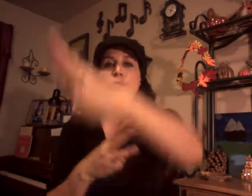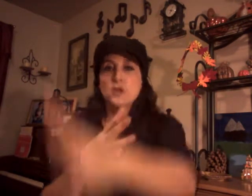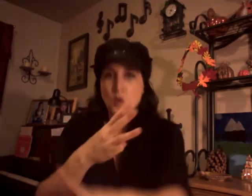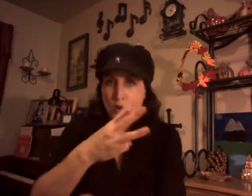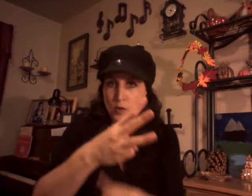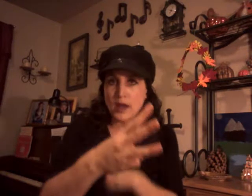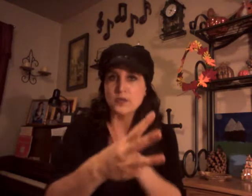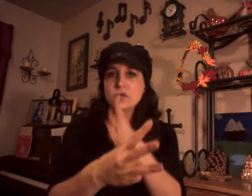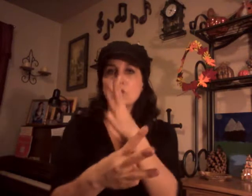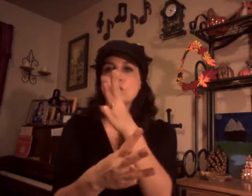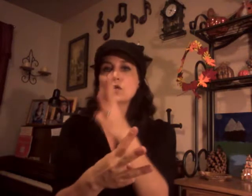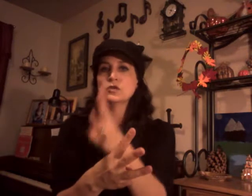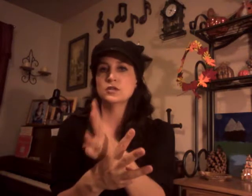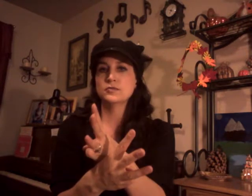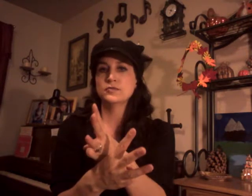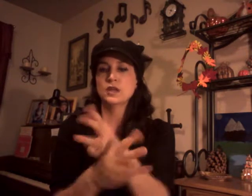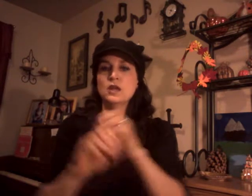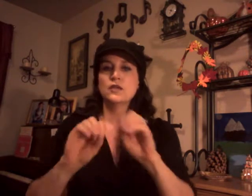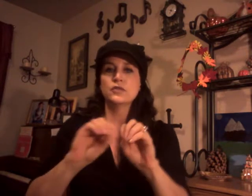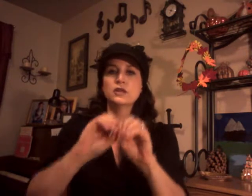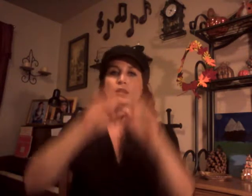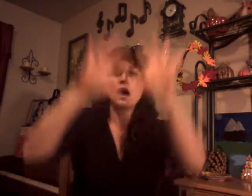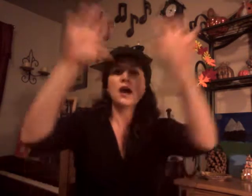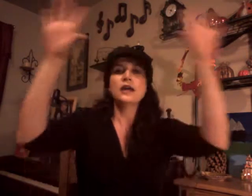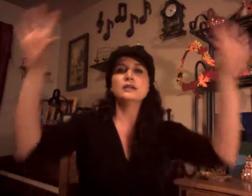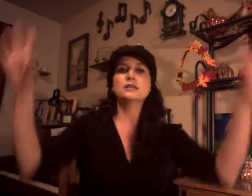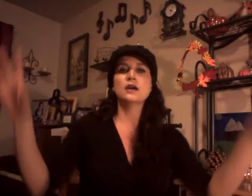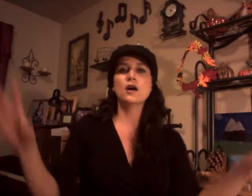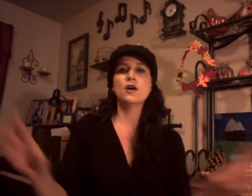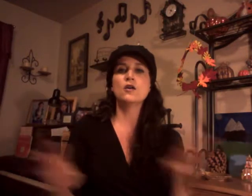go around the world. The light